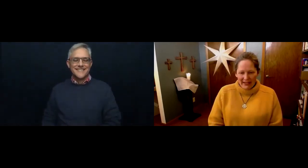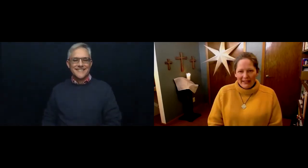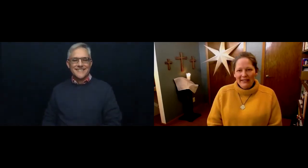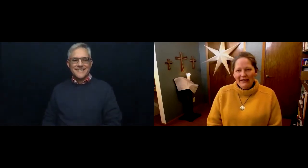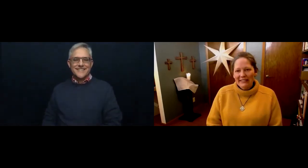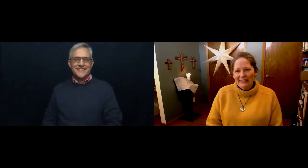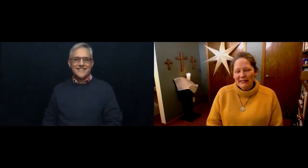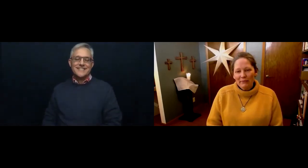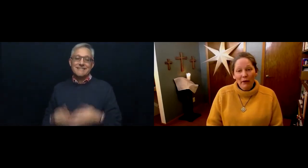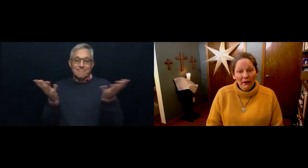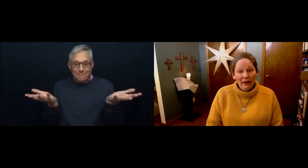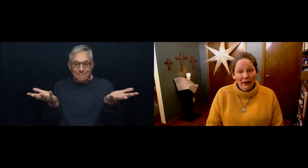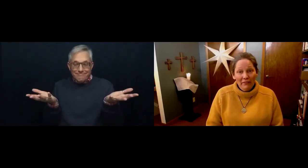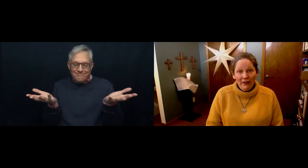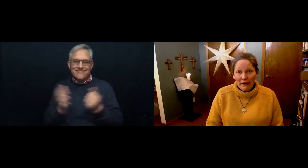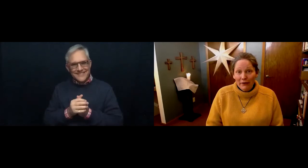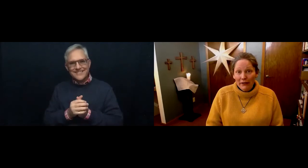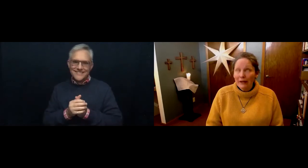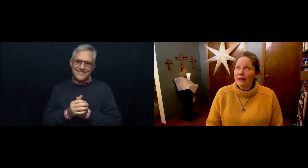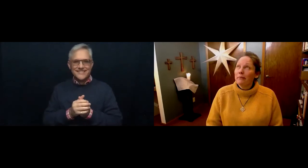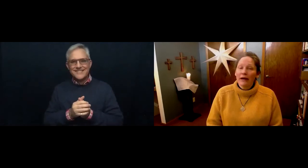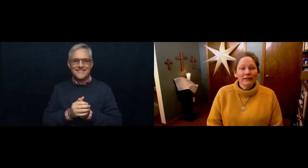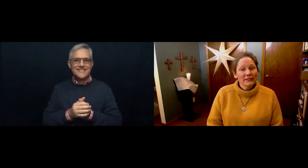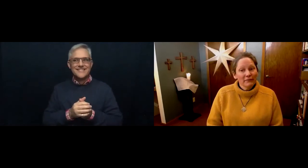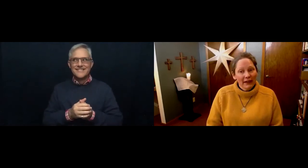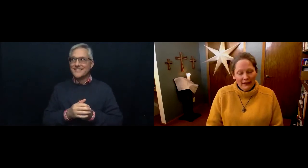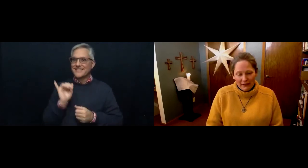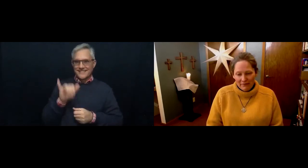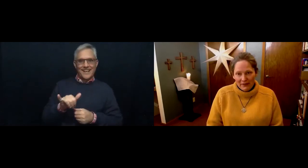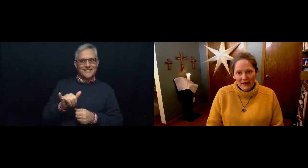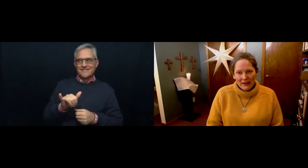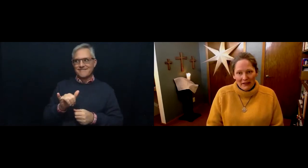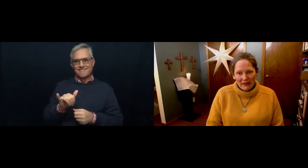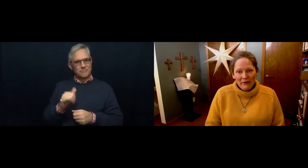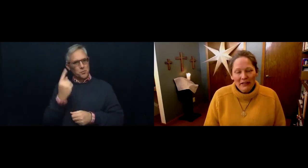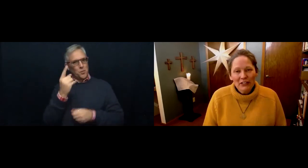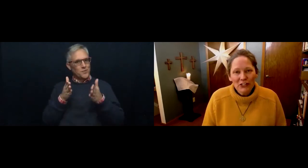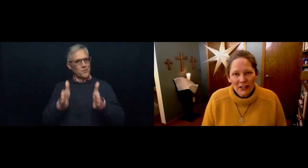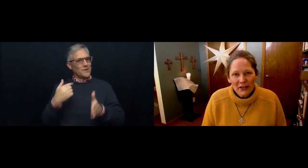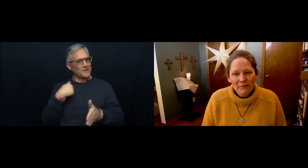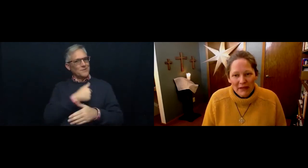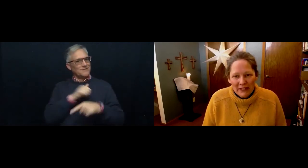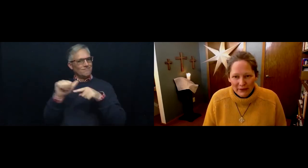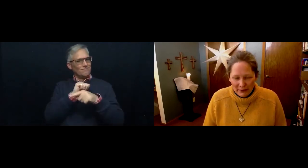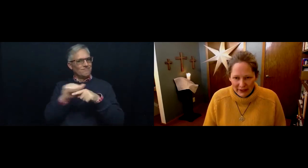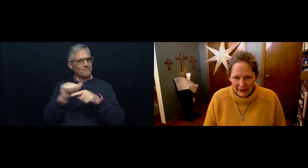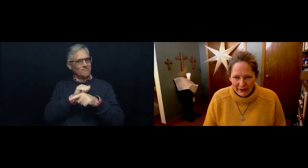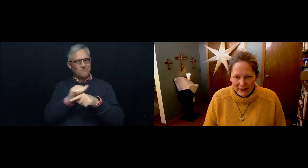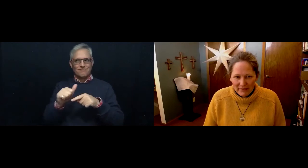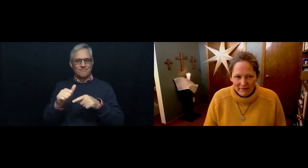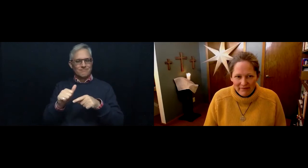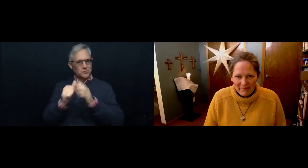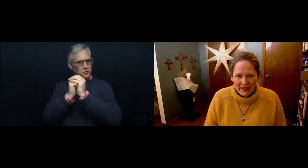But that is a part of our practice of faith, right? We share peace with one